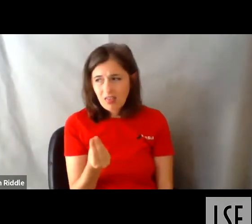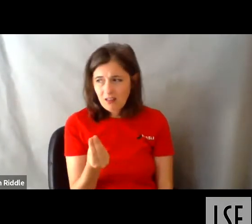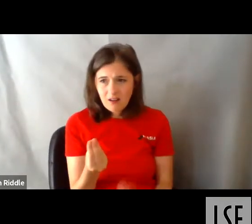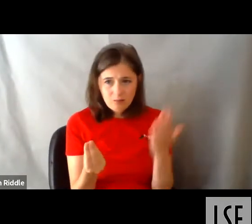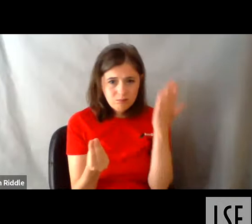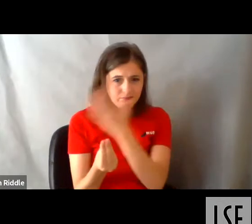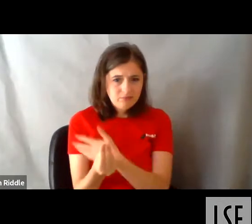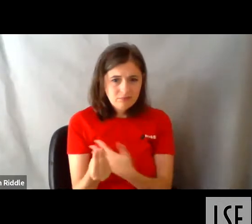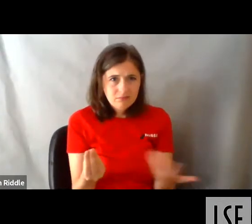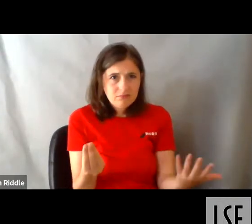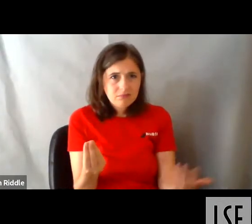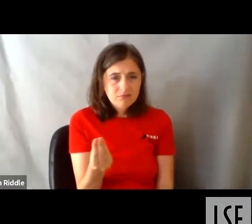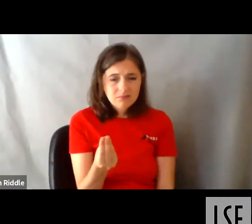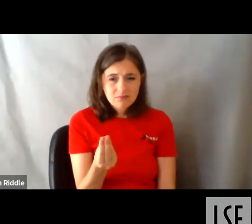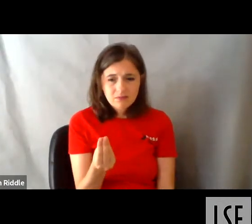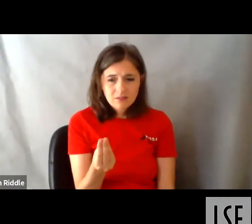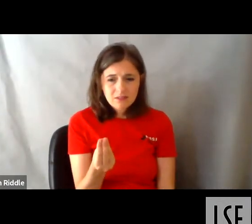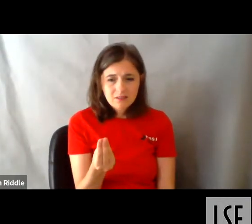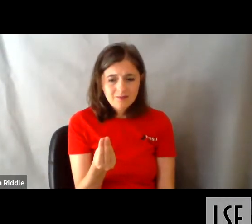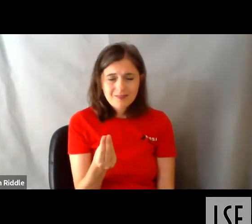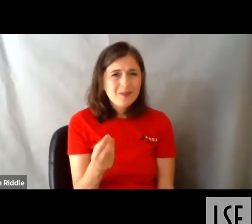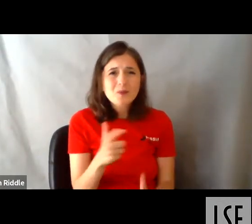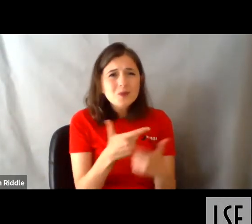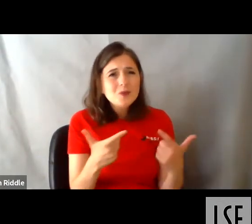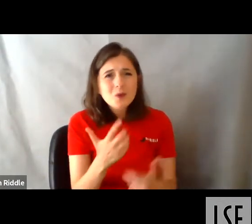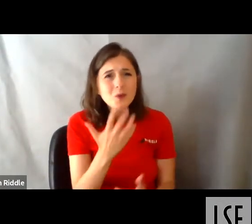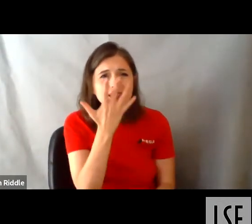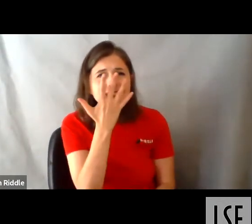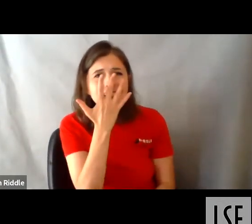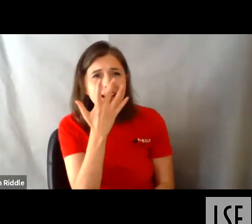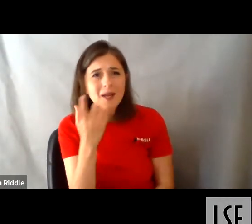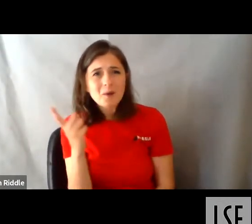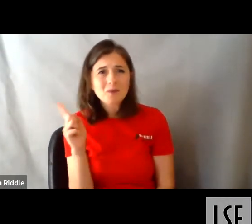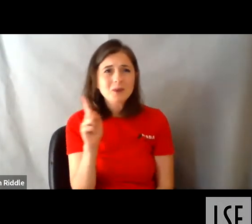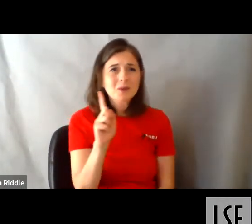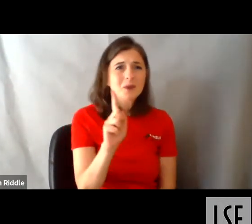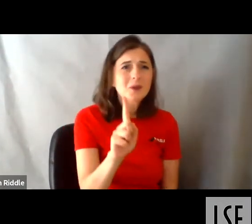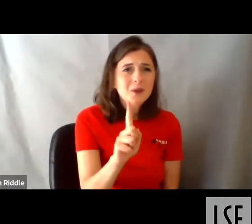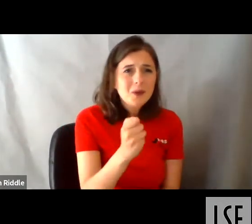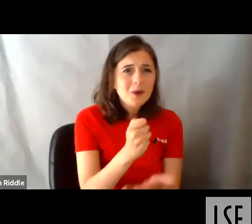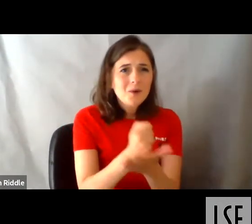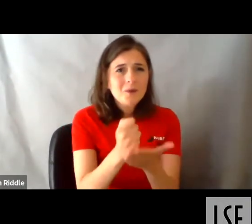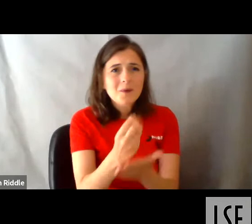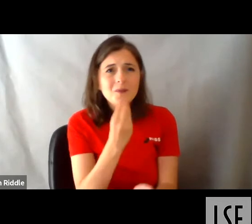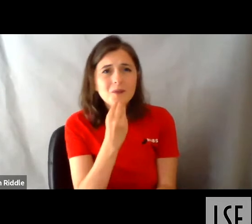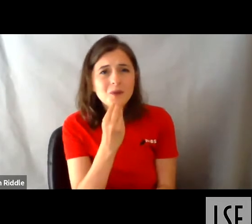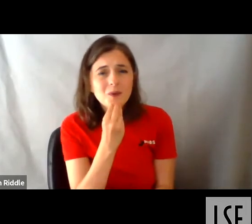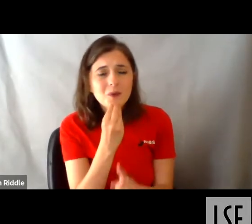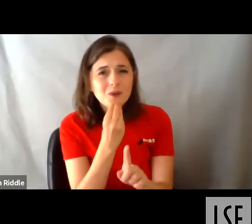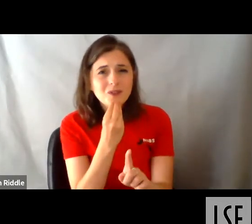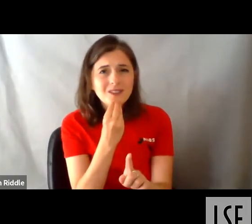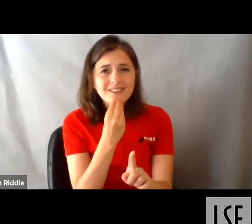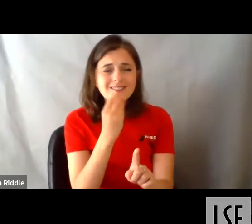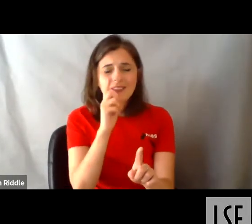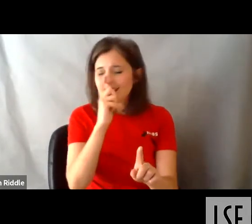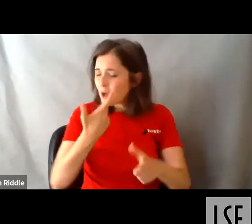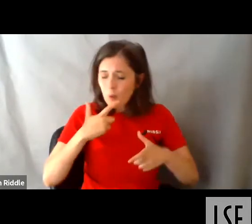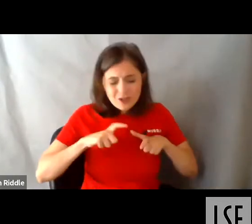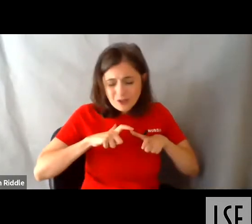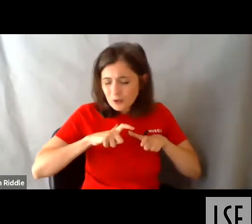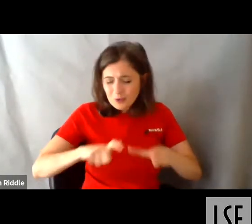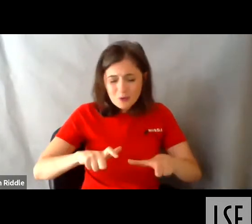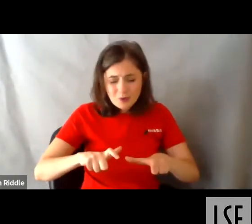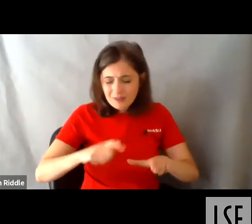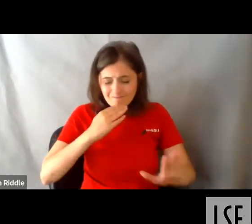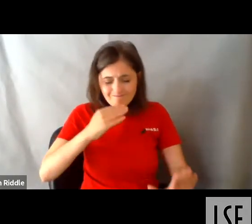blank. Feel too ashamed to walk through those doors. I just don't want to go through this no